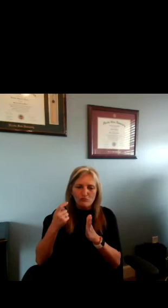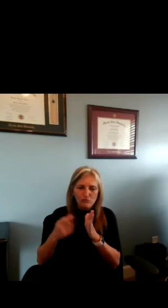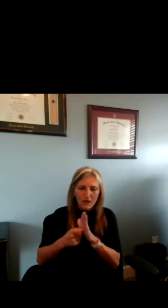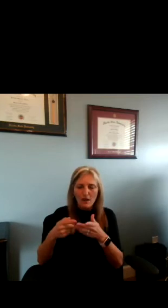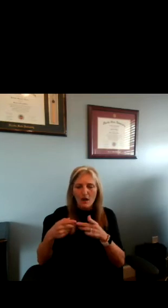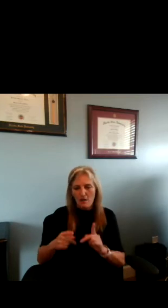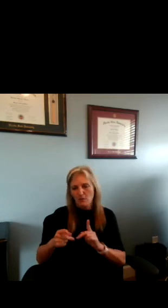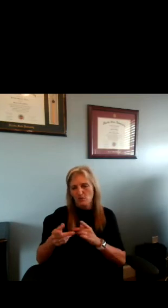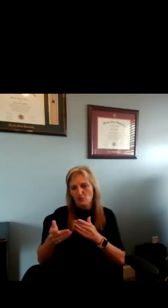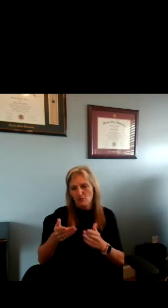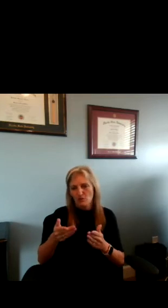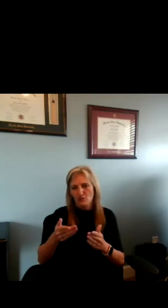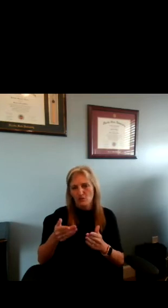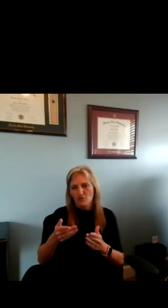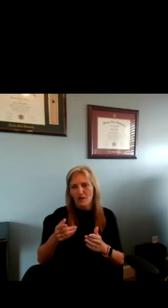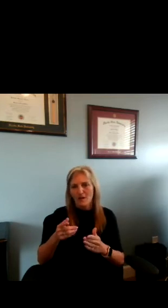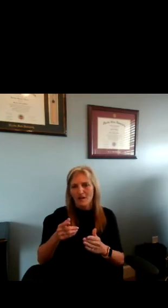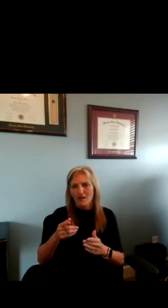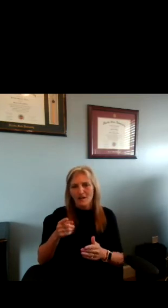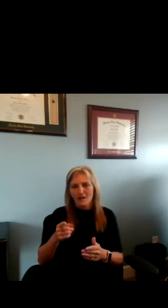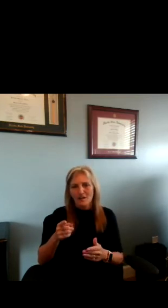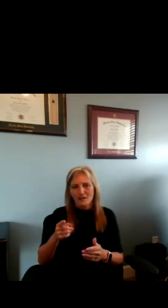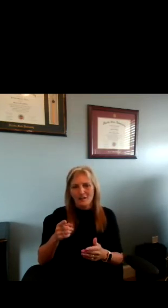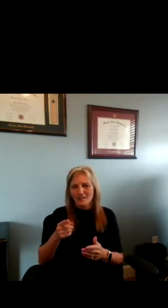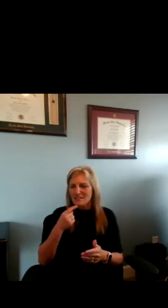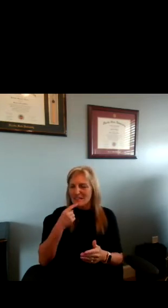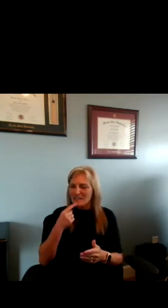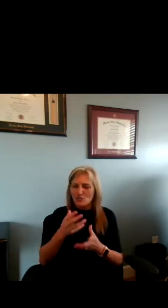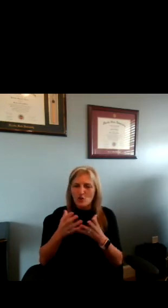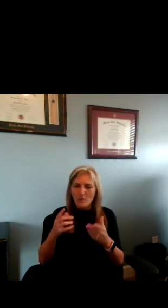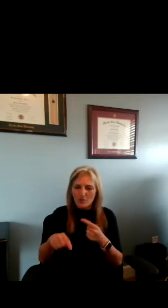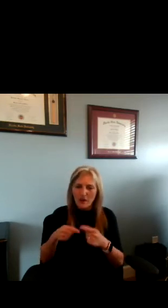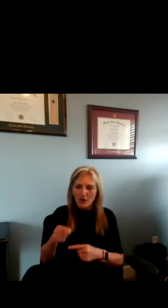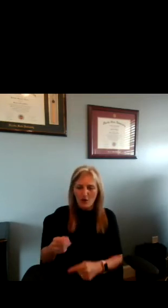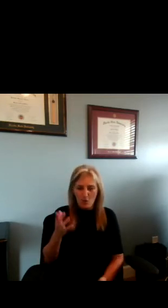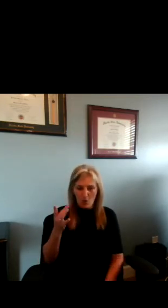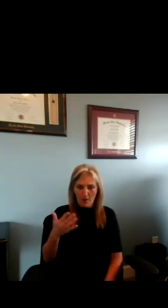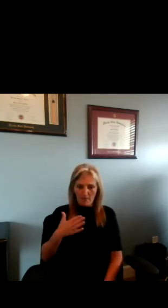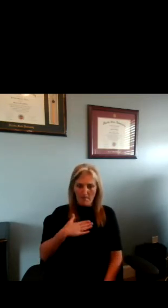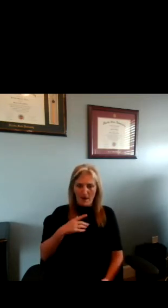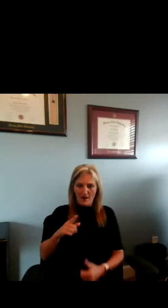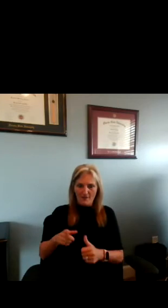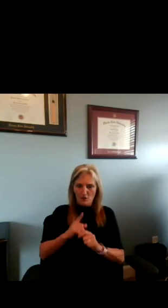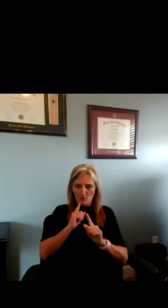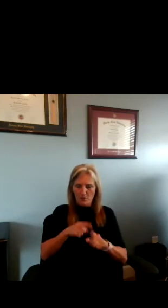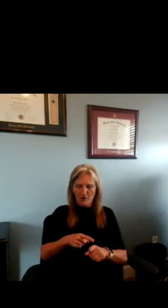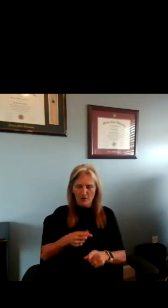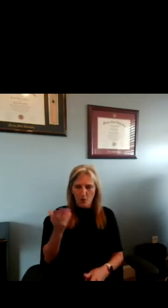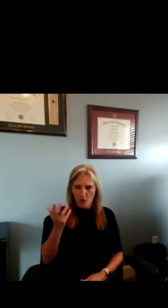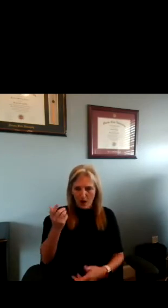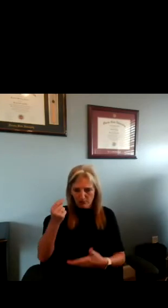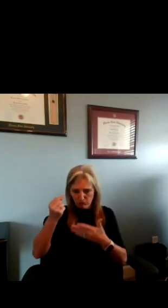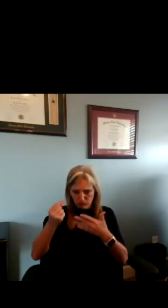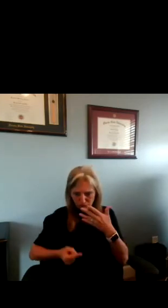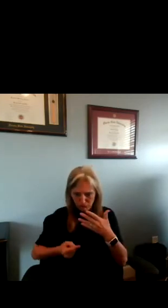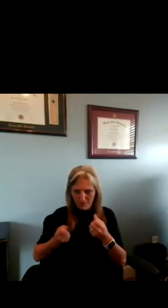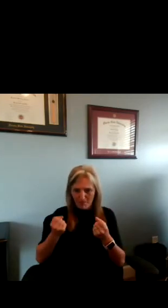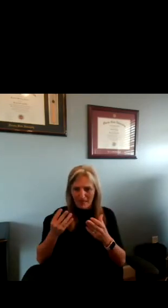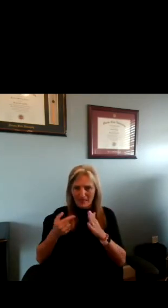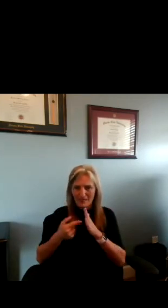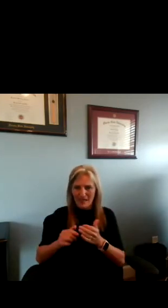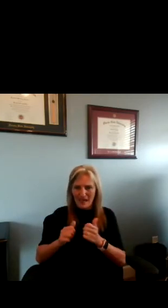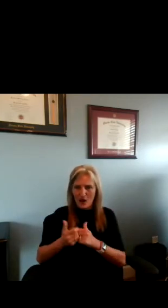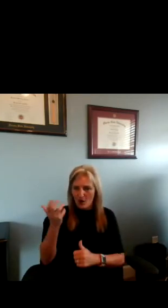to serve, which says so much about her, because my first reaction, of course, is these are overwhelming examples of just how amazing